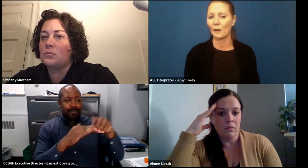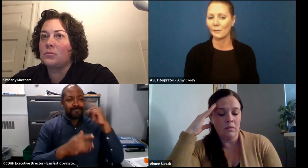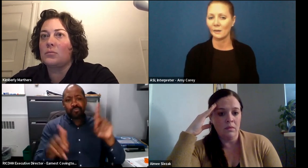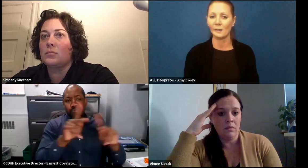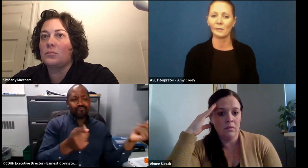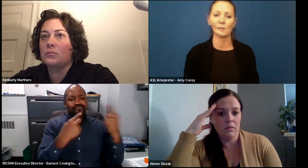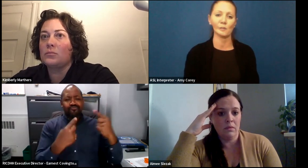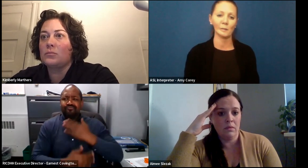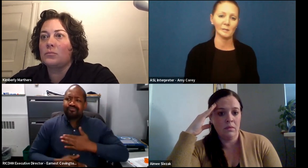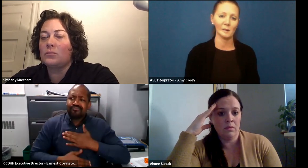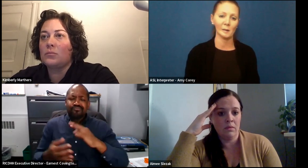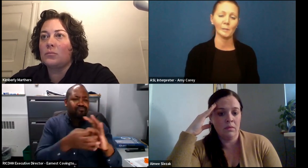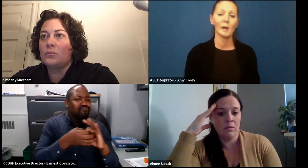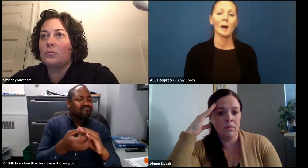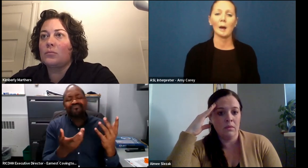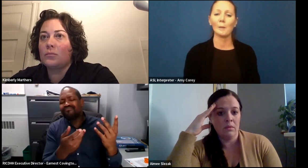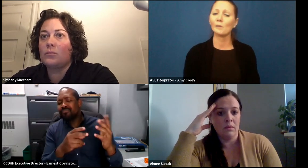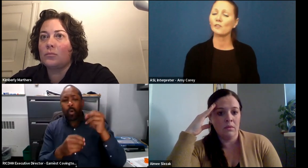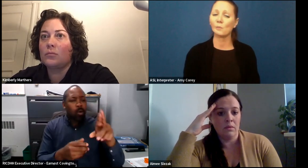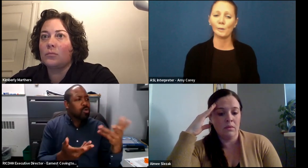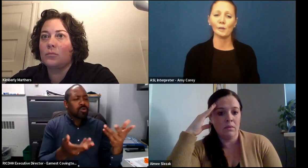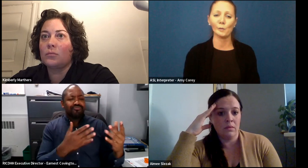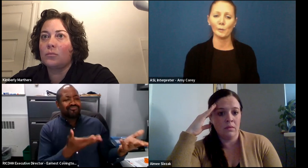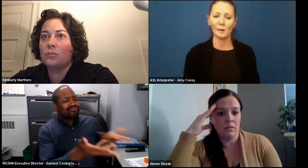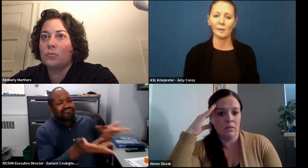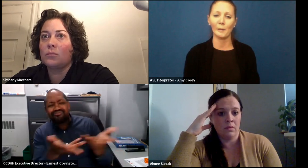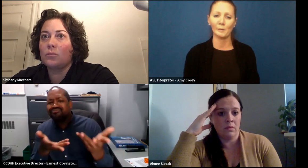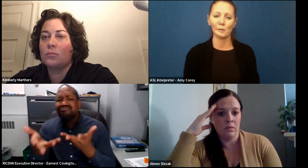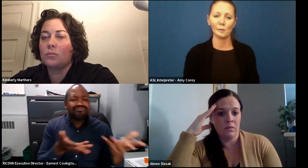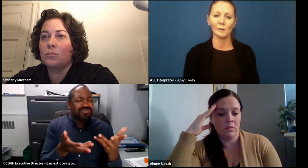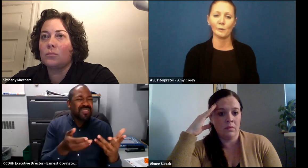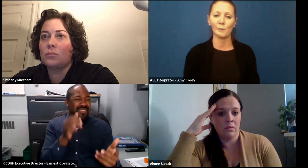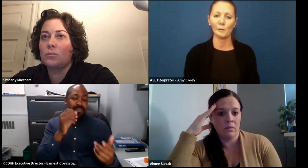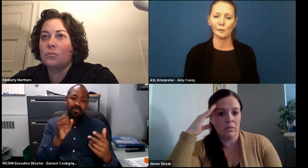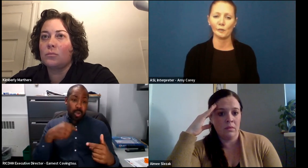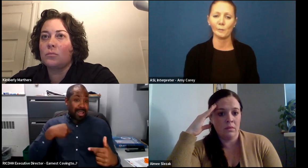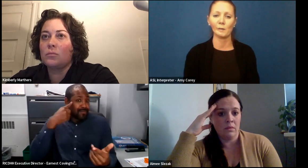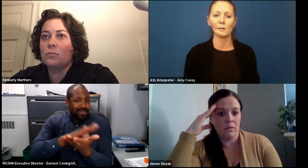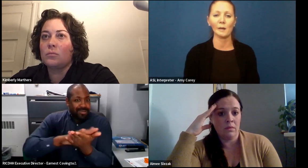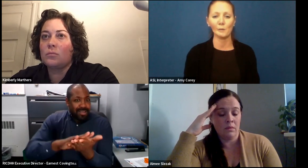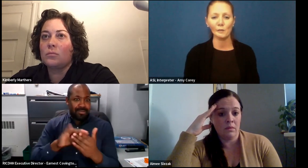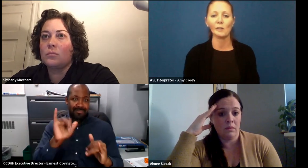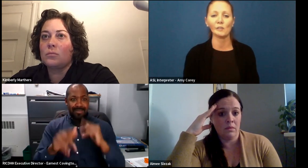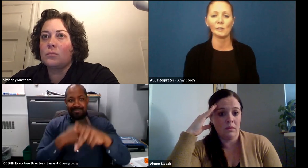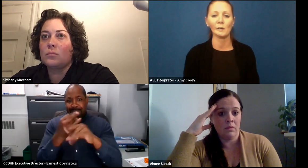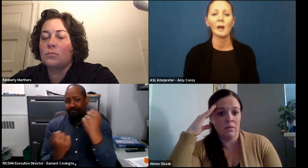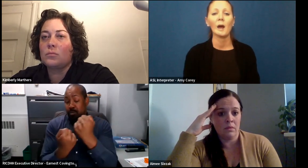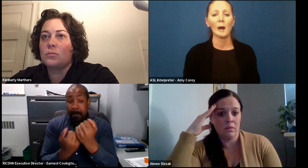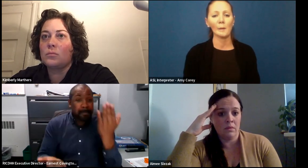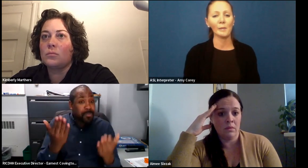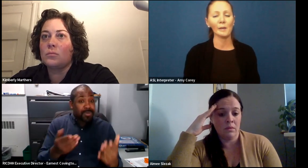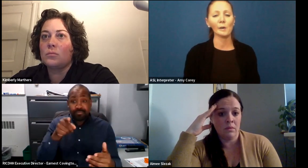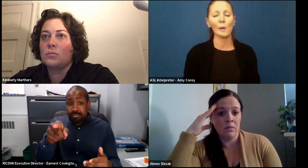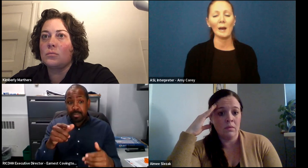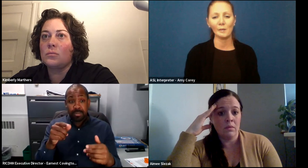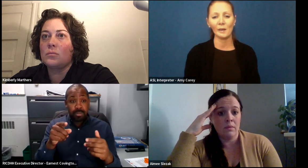the drive-in and the gymnasium, just really creating the opportunity for partnership and conversation.